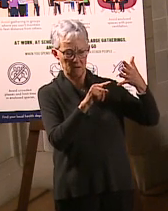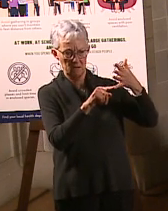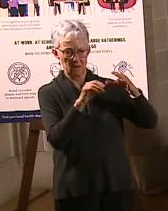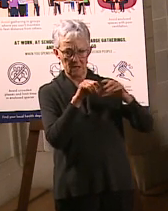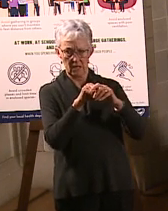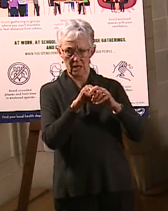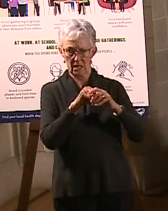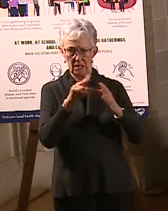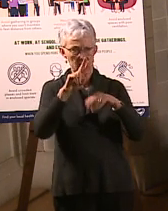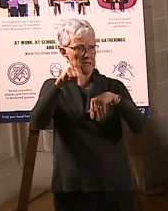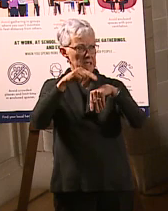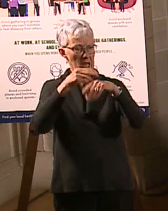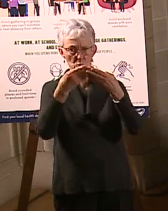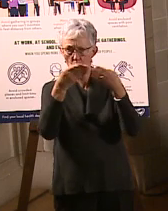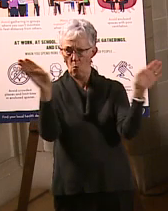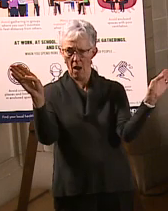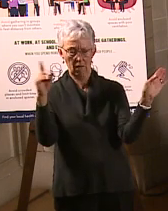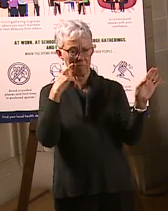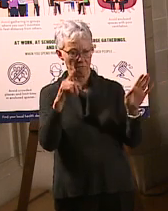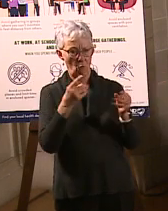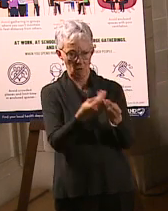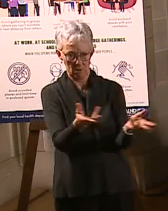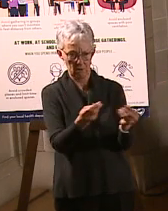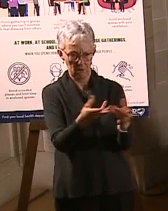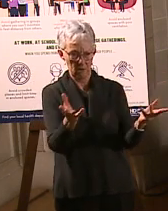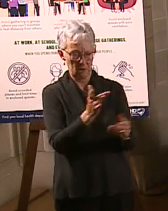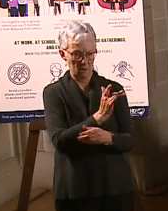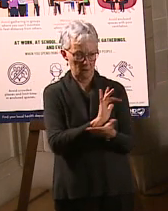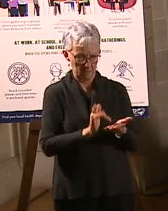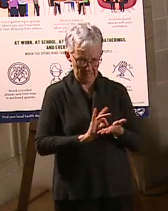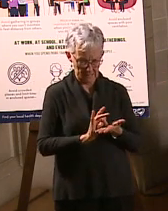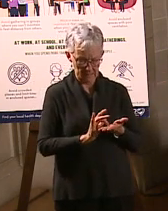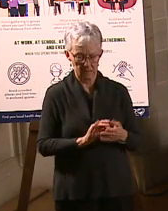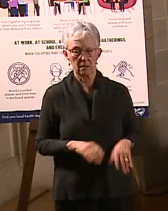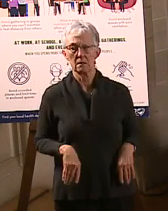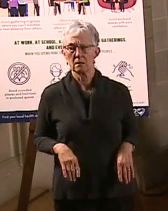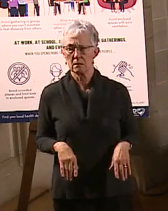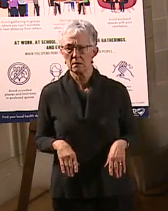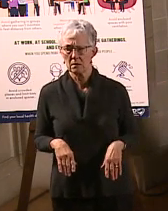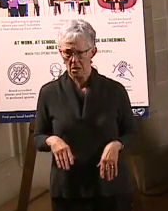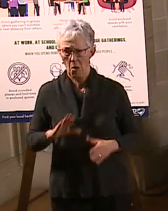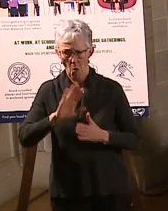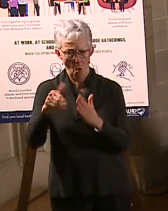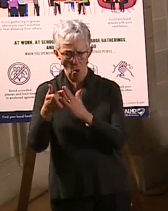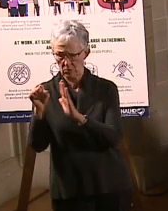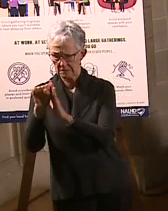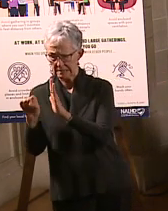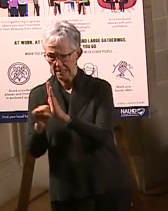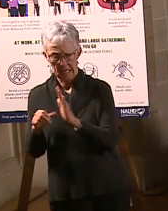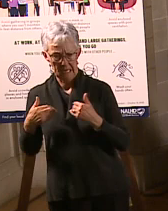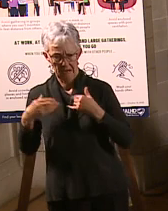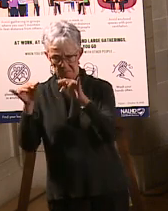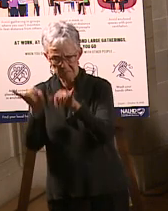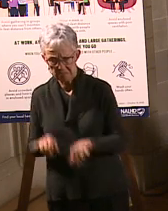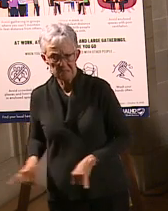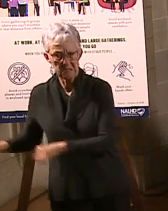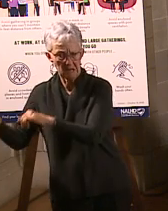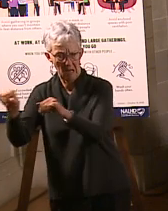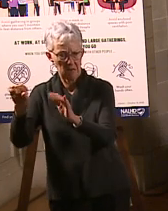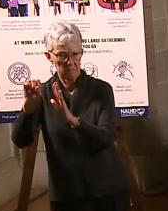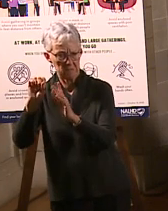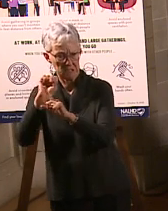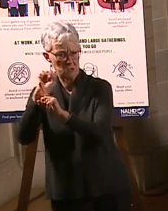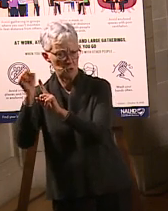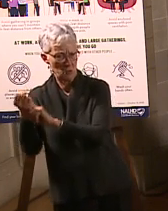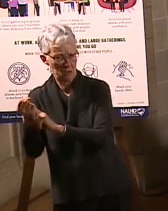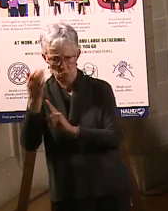federal pharmacy program is something that all the states have to manage. Hospitals are part of for all the, nationally as well.